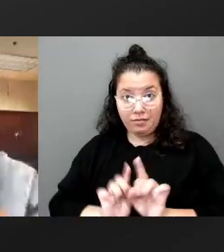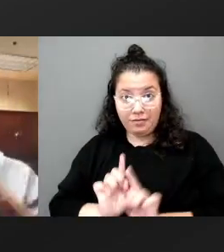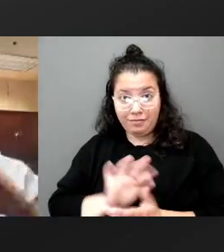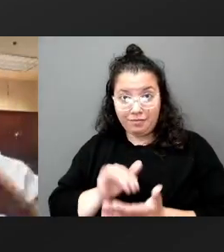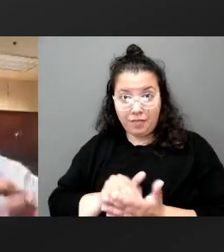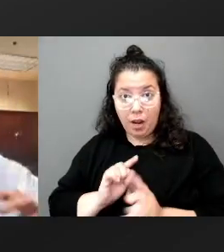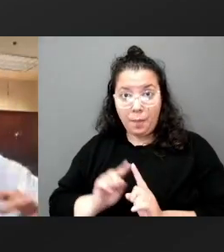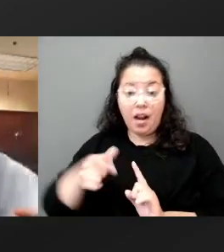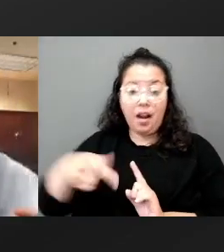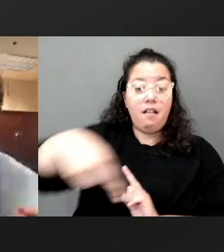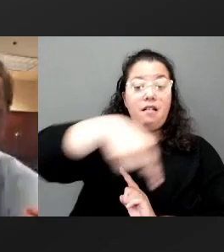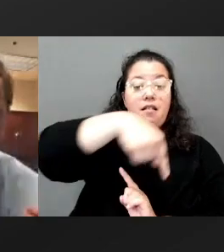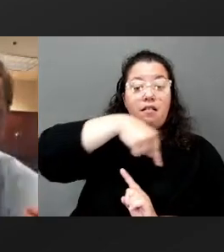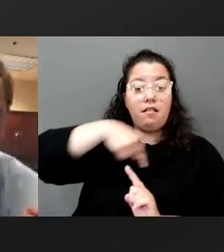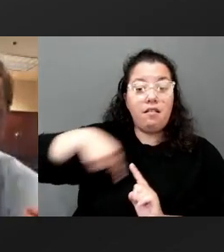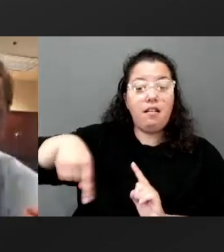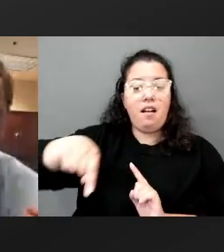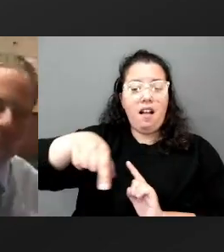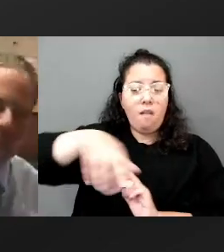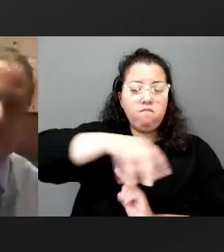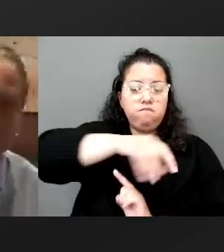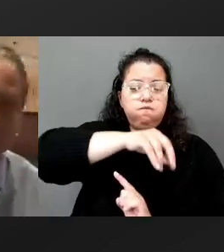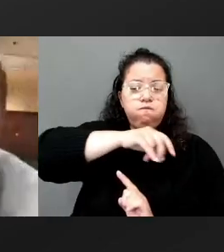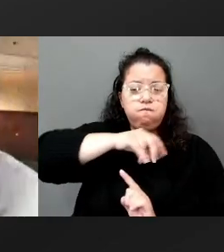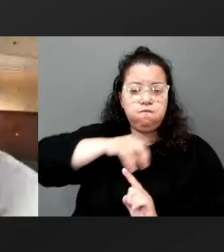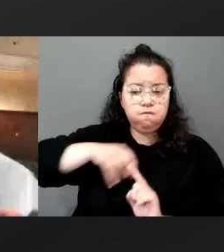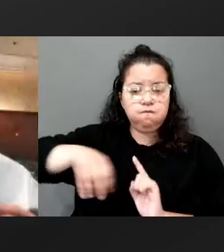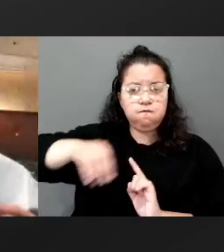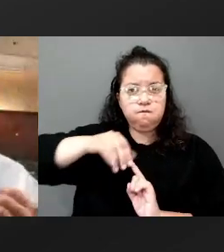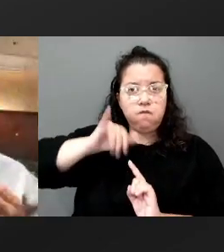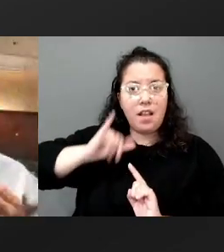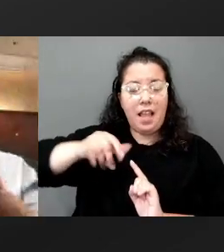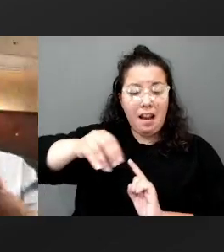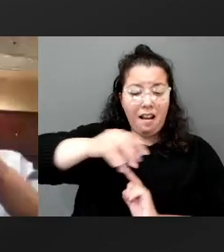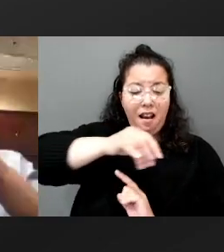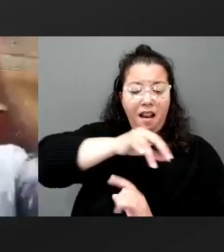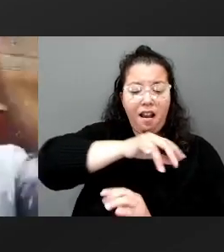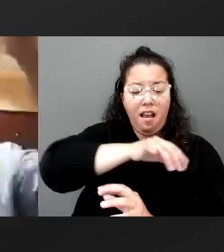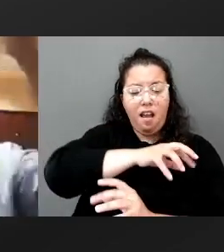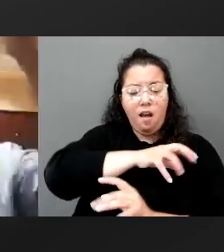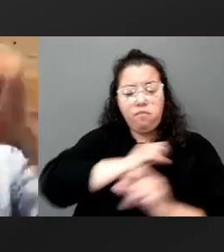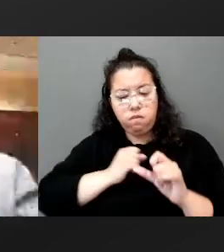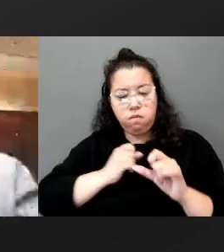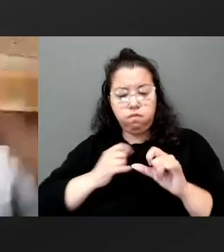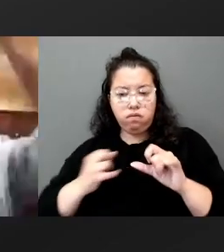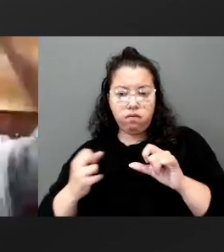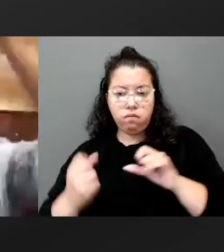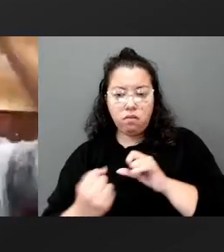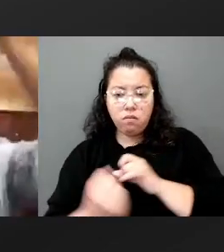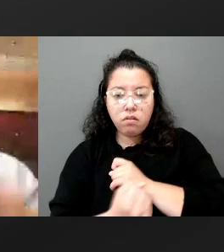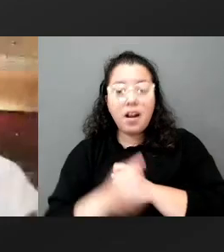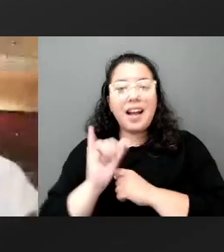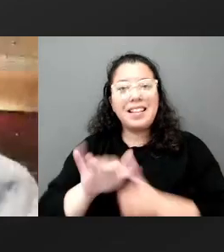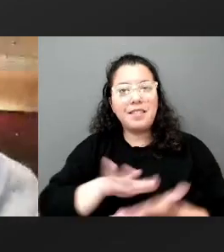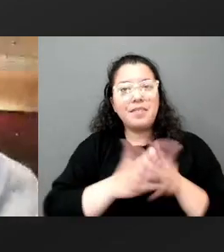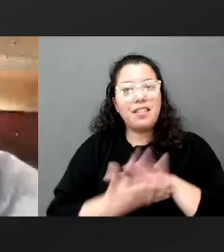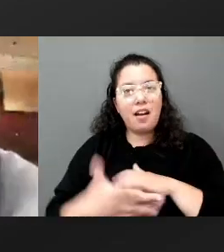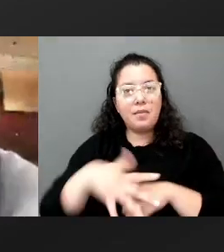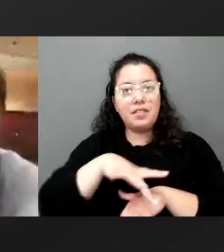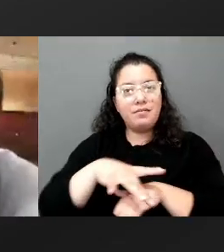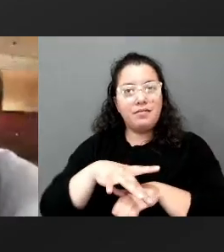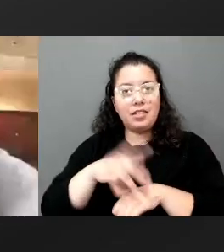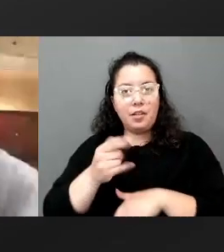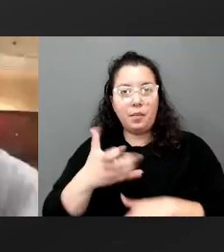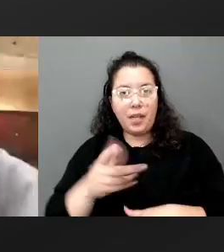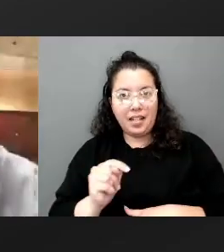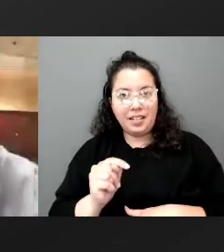through the disk, and some of it is crashing into the star, some of that material also gets pushed out above and below the disk in these